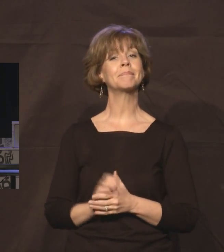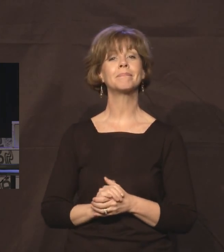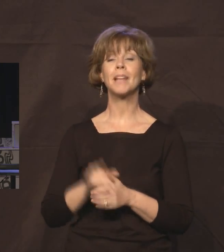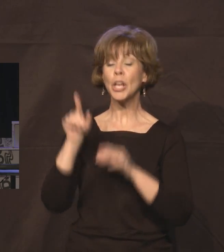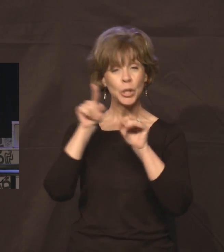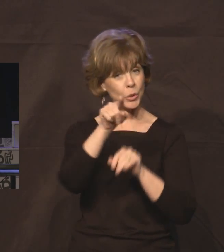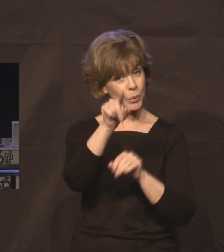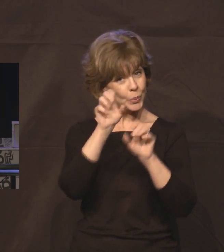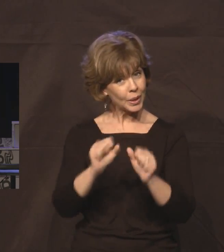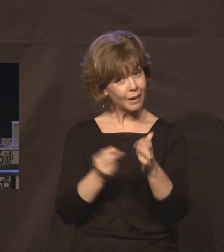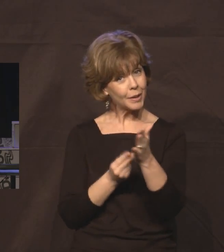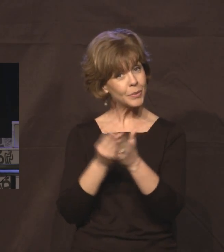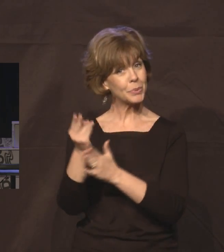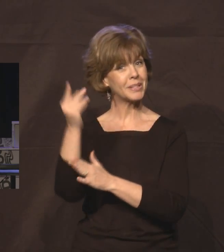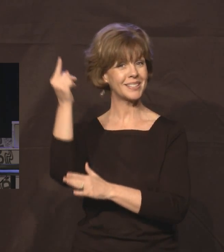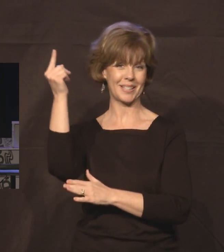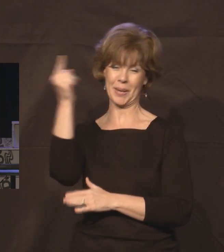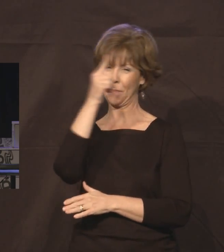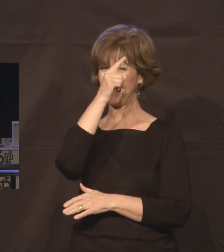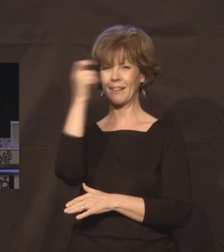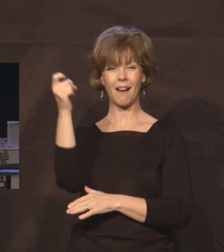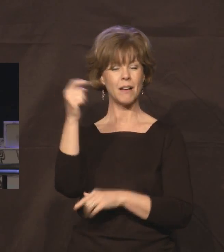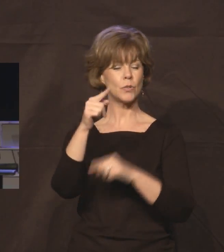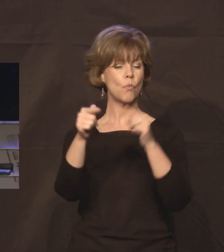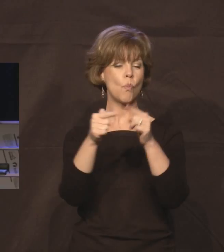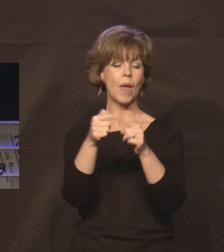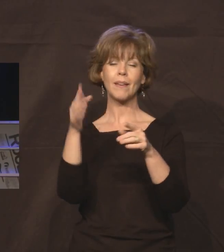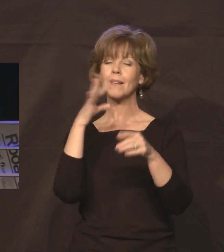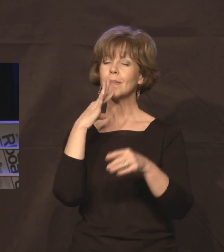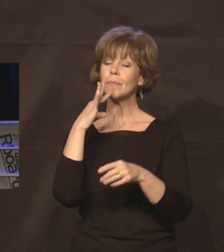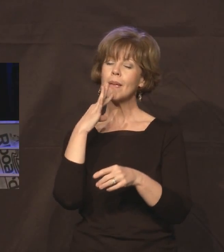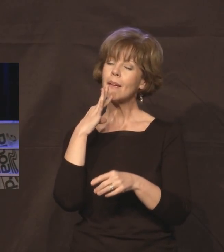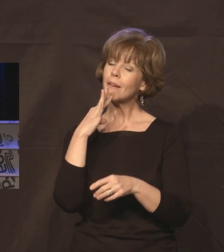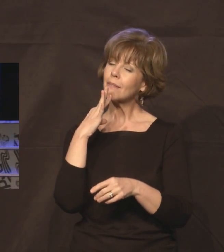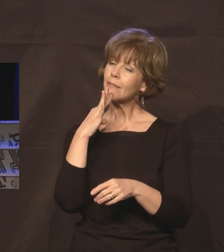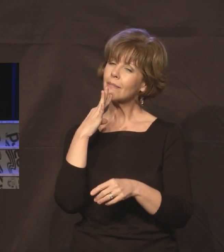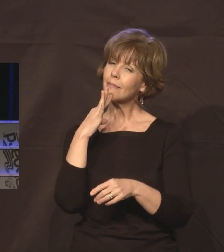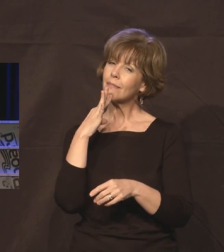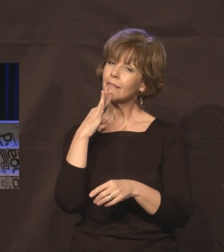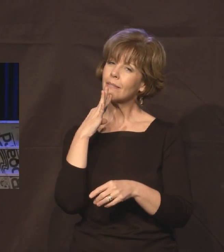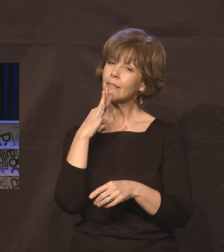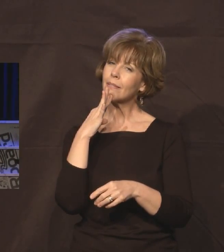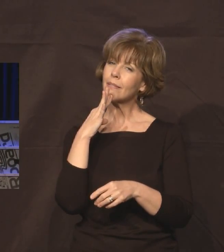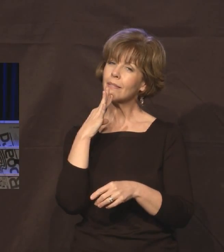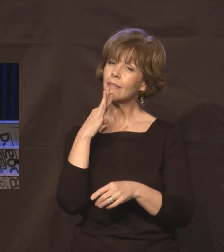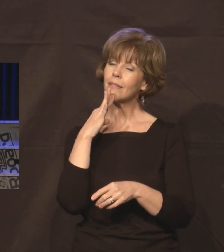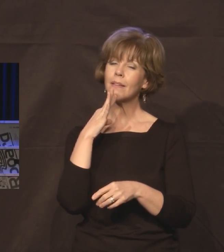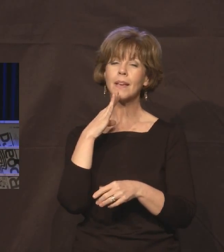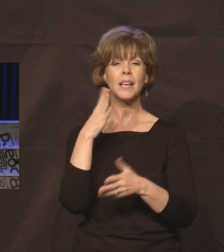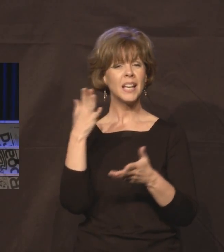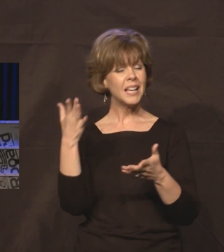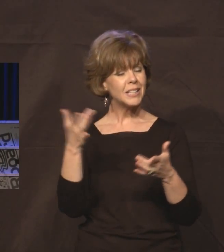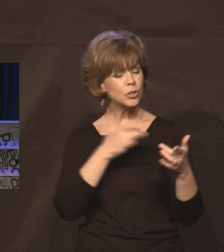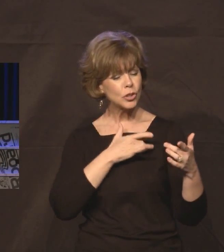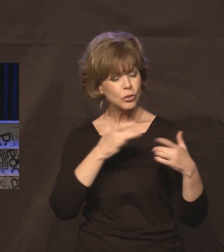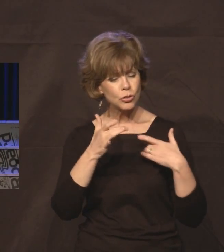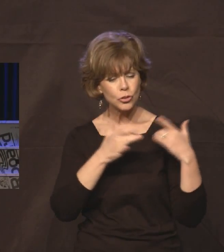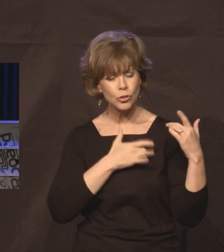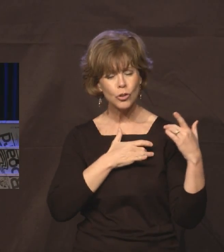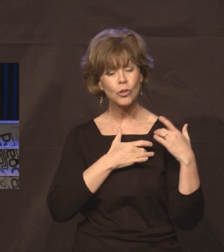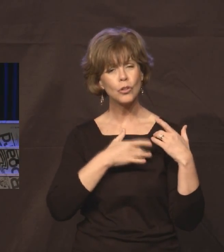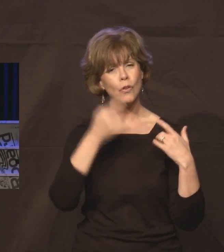You can trust him. Because when he speaks to you, his motives are right. When he speaks to you, he's speaking out of concern for